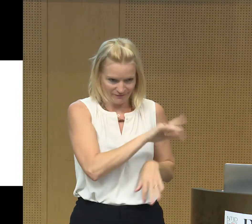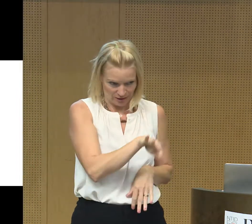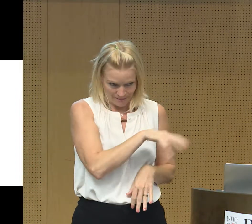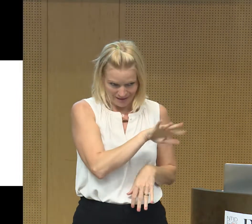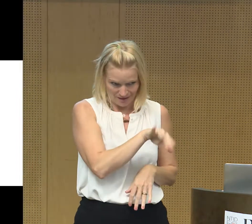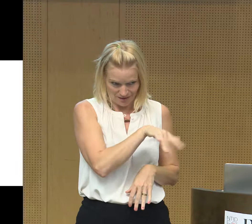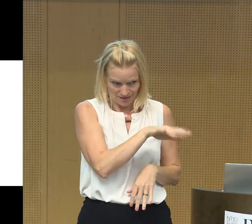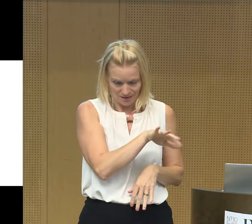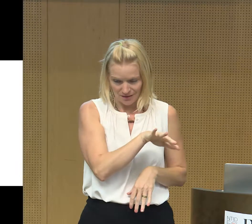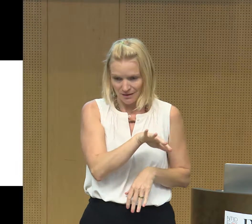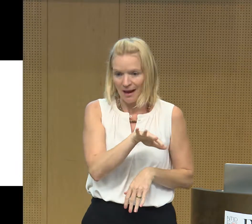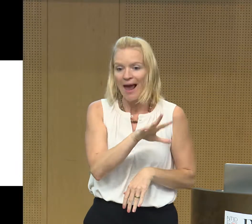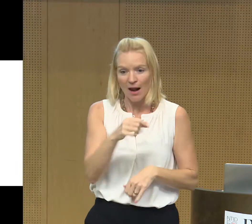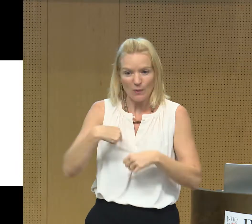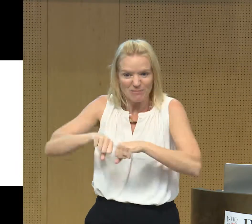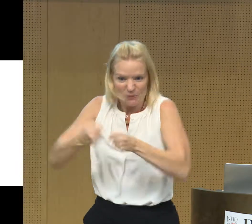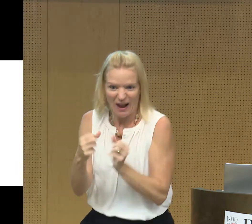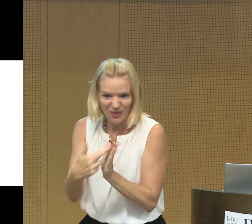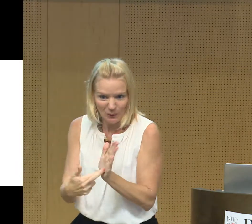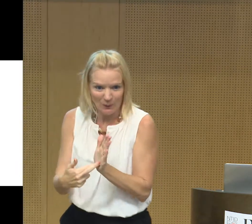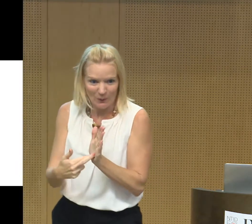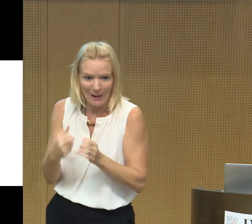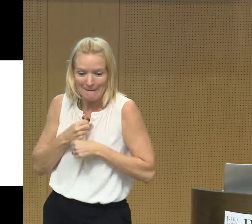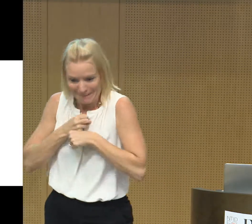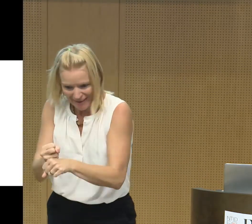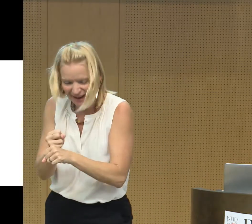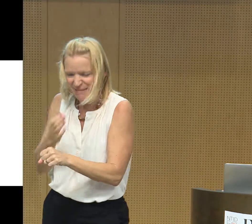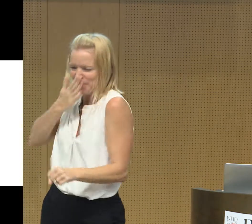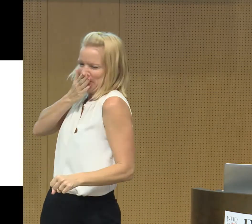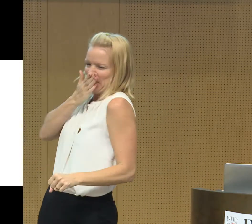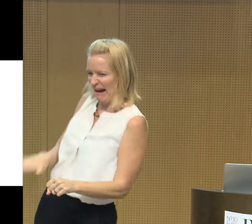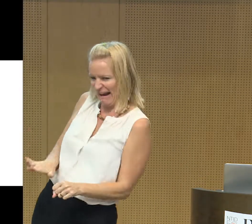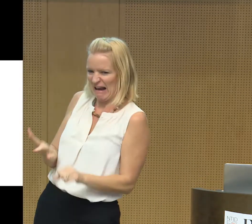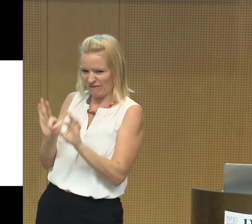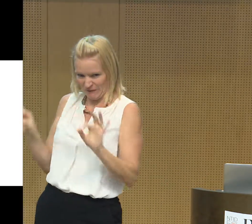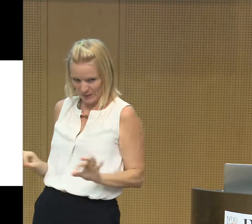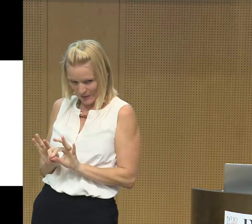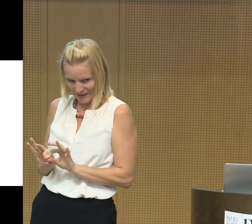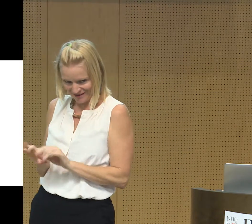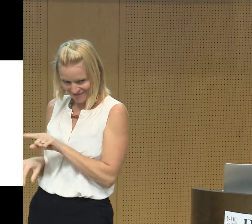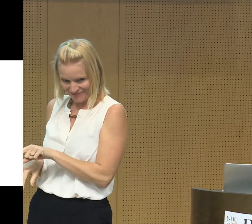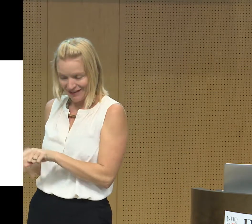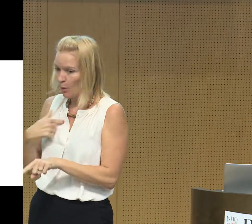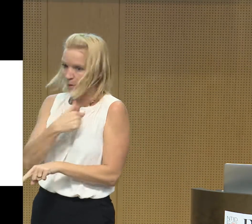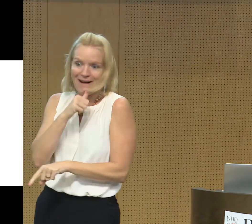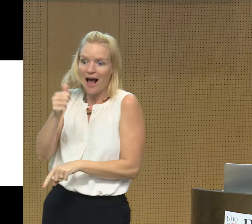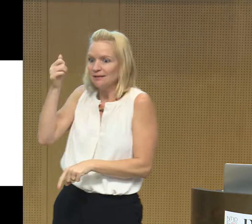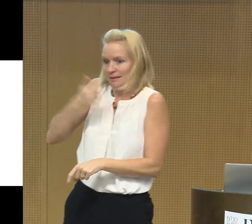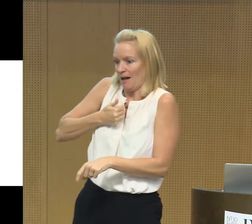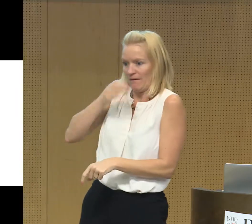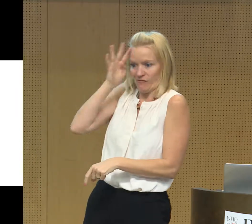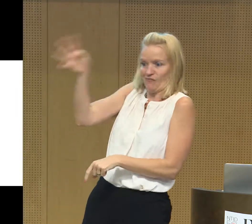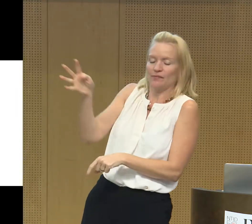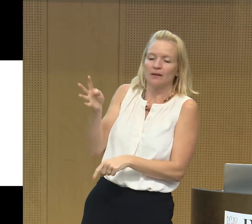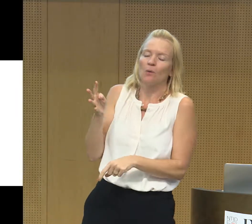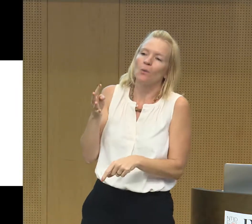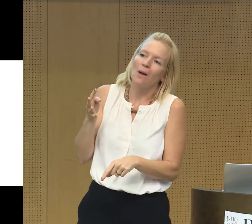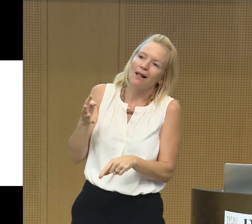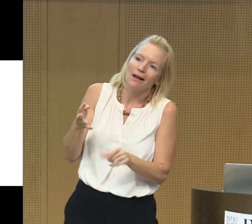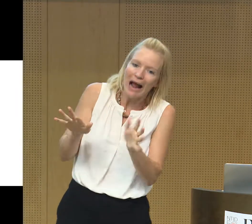fingerspelled word. And then we broke the rules and made a poorly formed word. We did not decide what it would look like ourselves. Well, we kind of did,